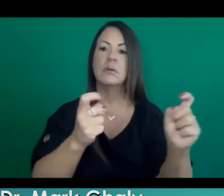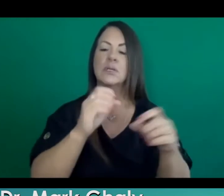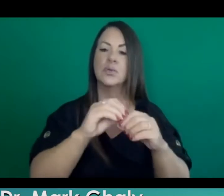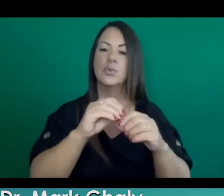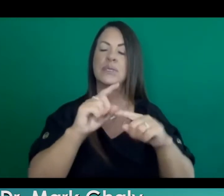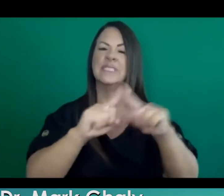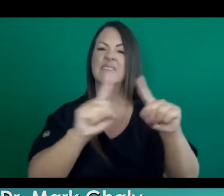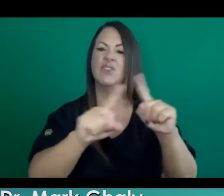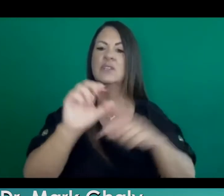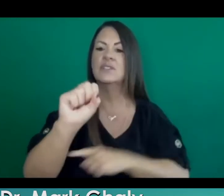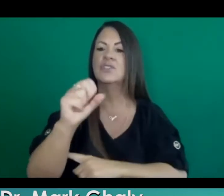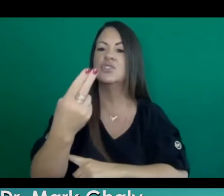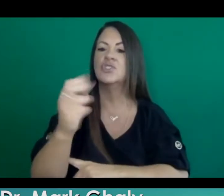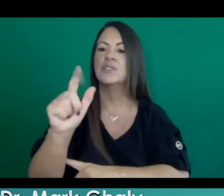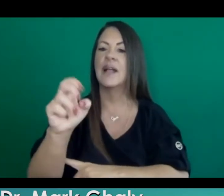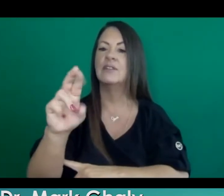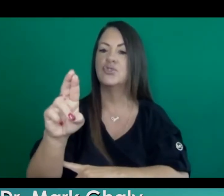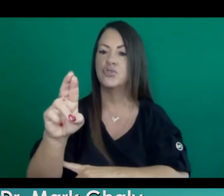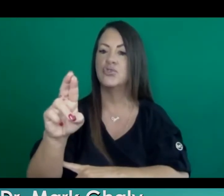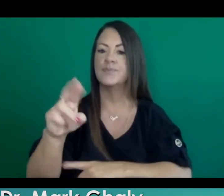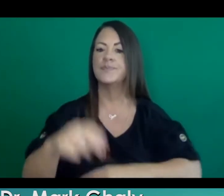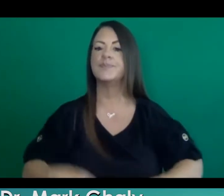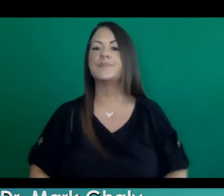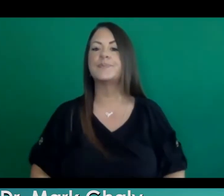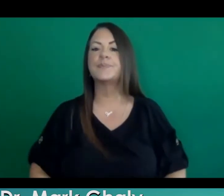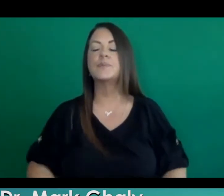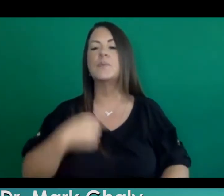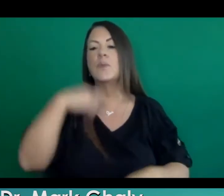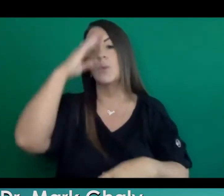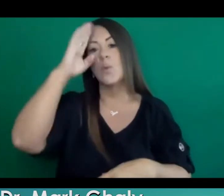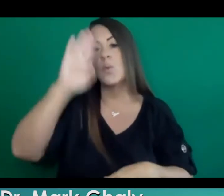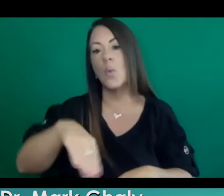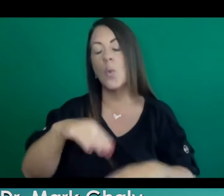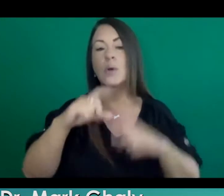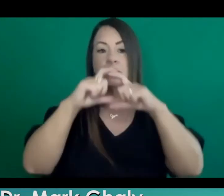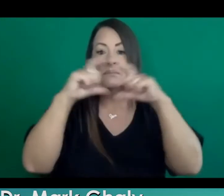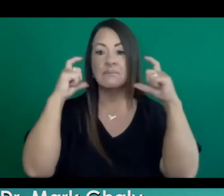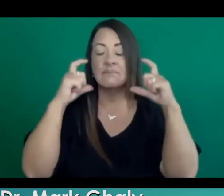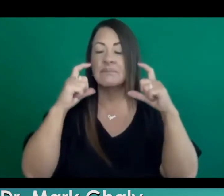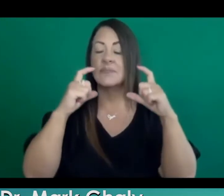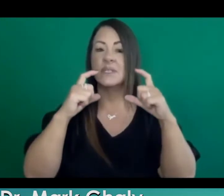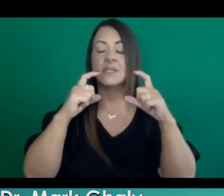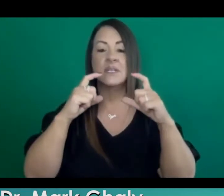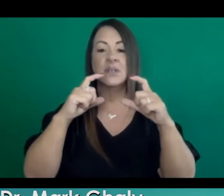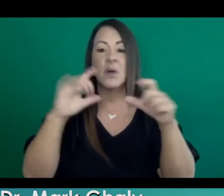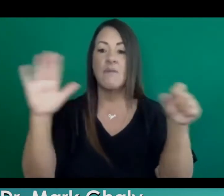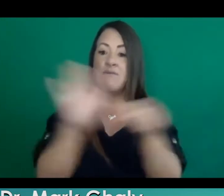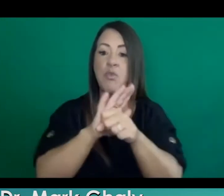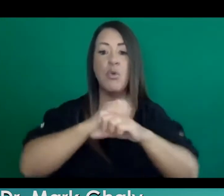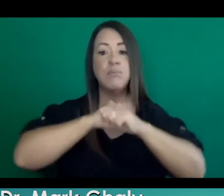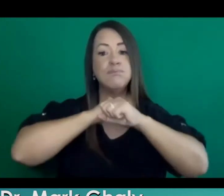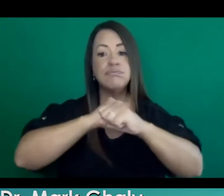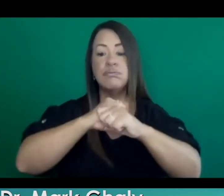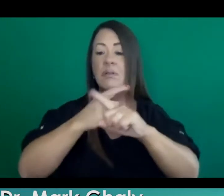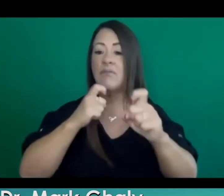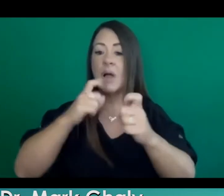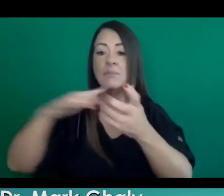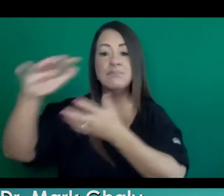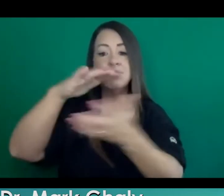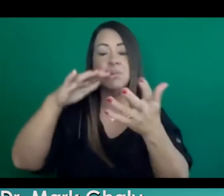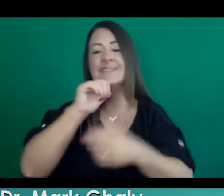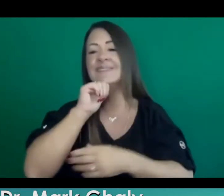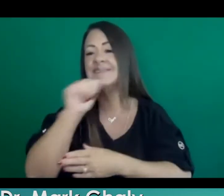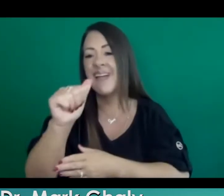wildfire, we know that face coverings are not sufficient. They do not block enough of the smoke, and it does